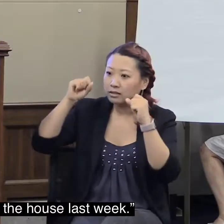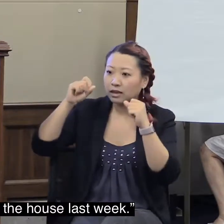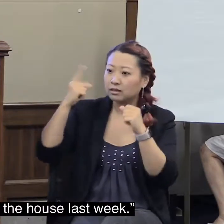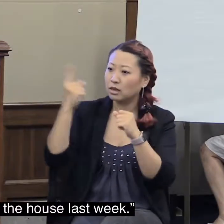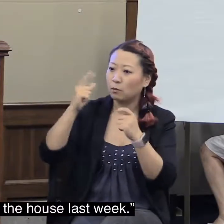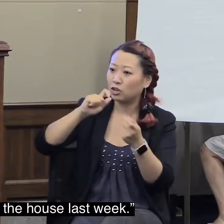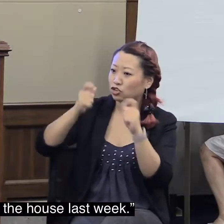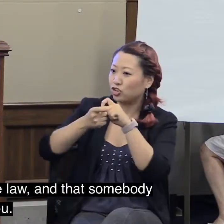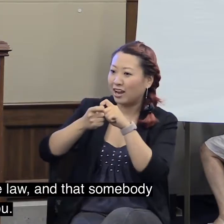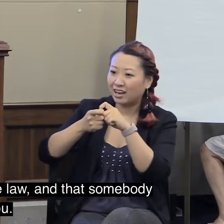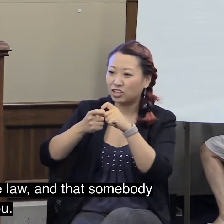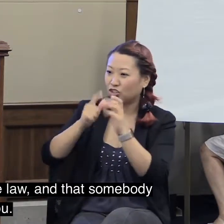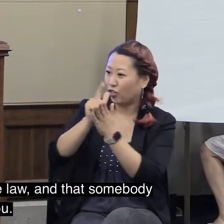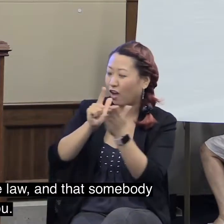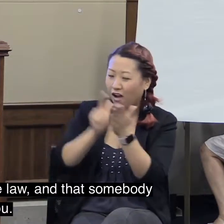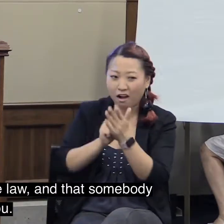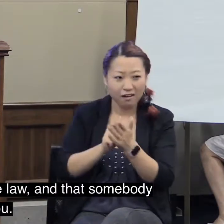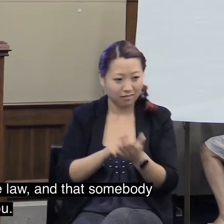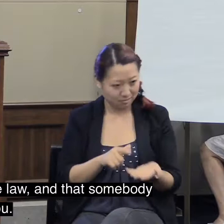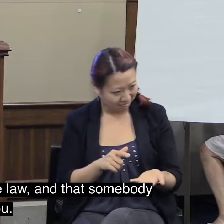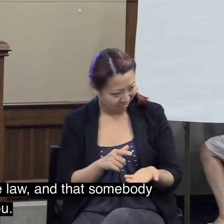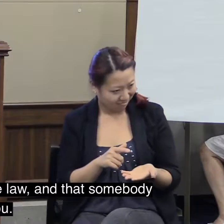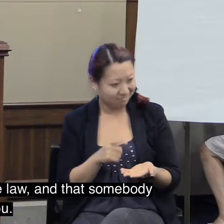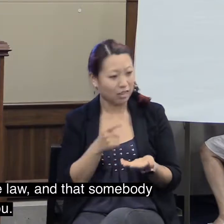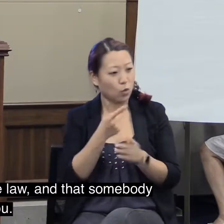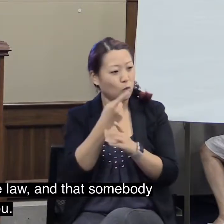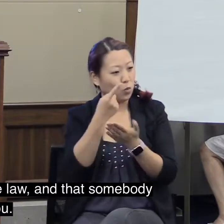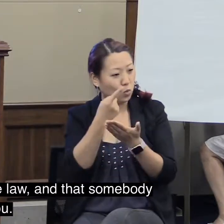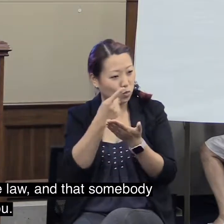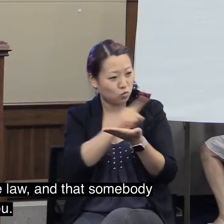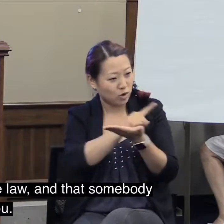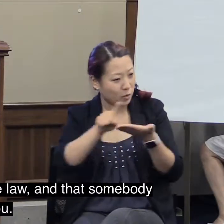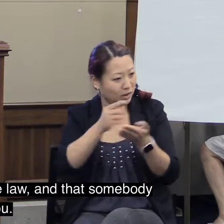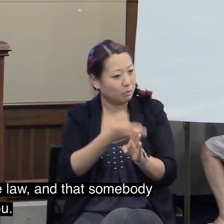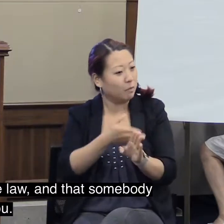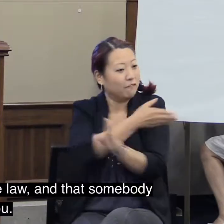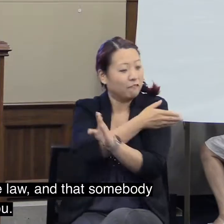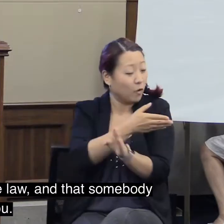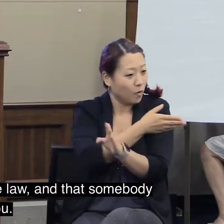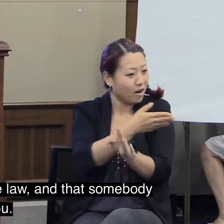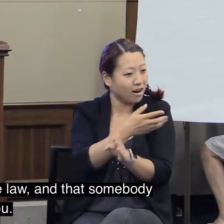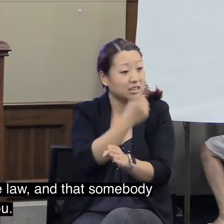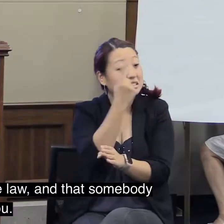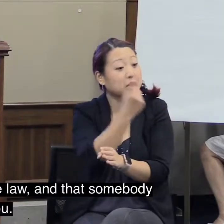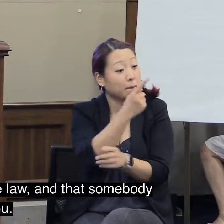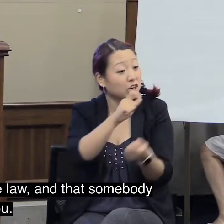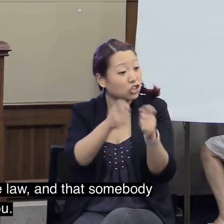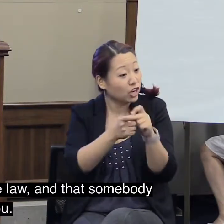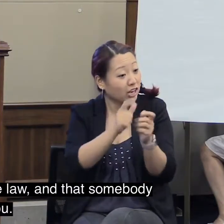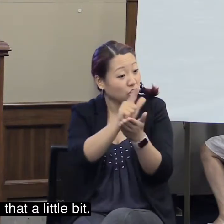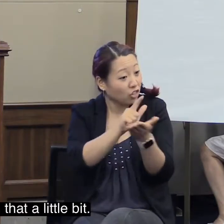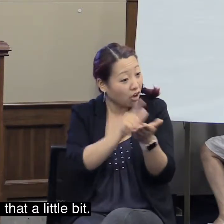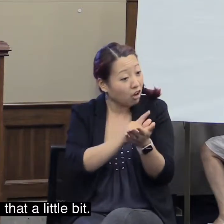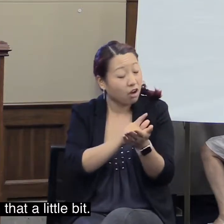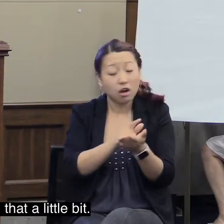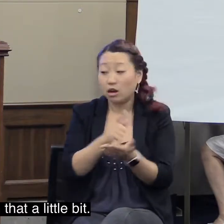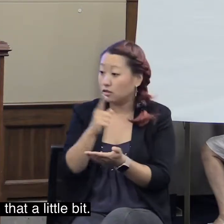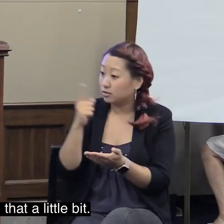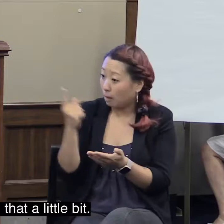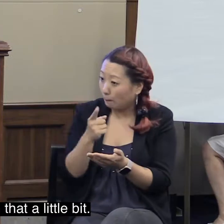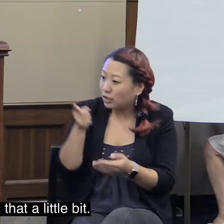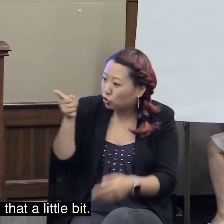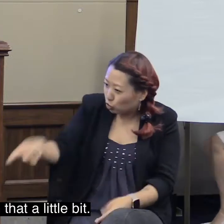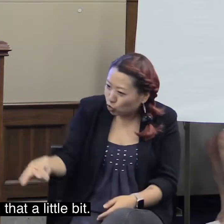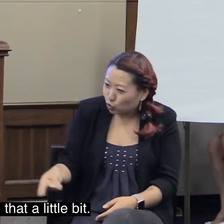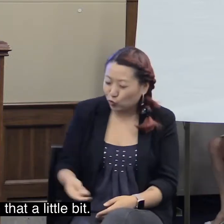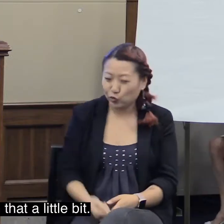week. So somebody changed the law, and that somebody is you. Okay? So let's talk through that a little bit.